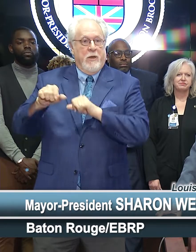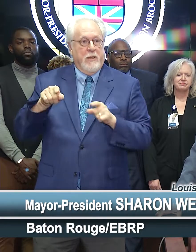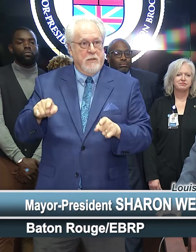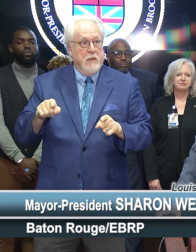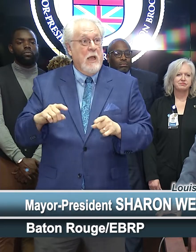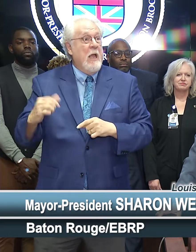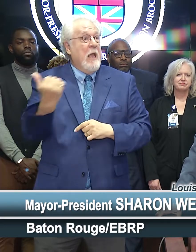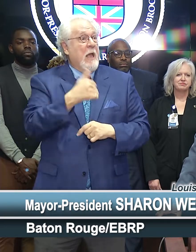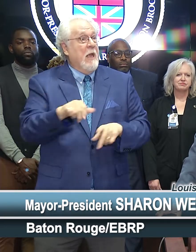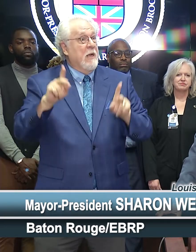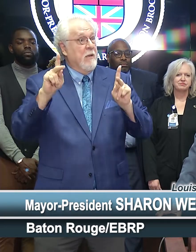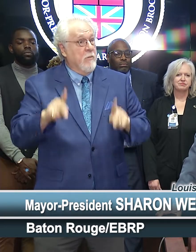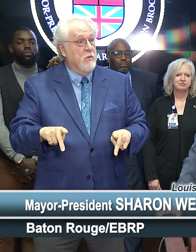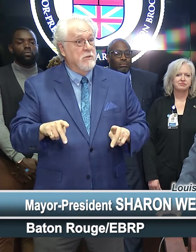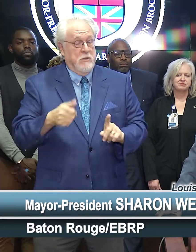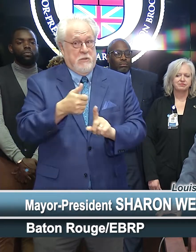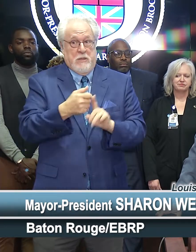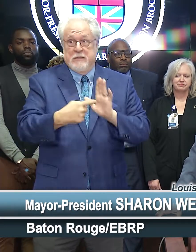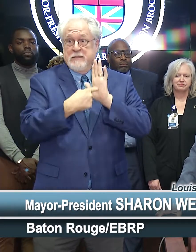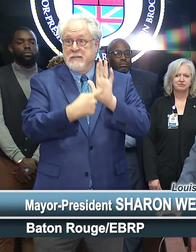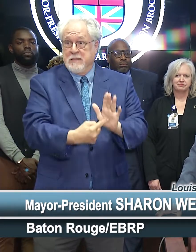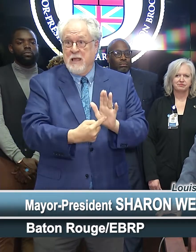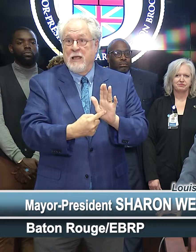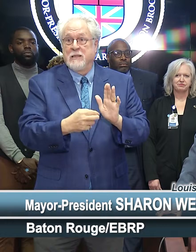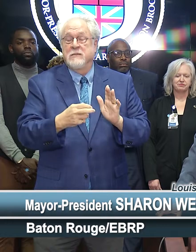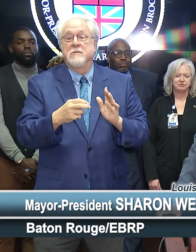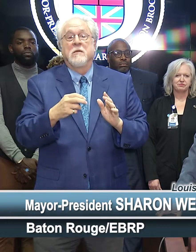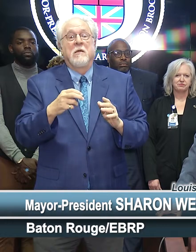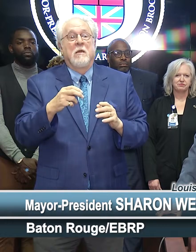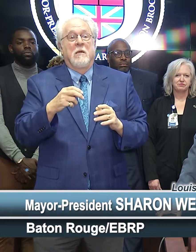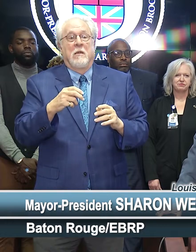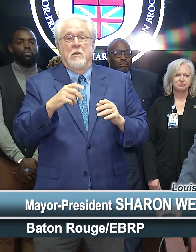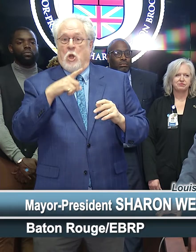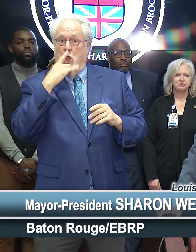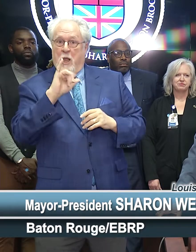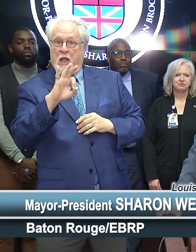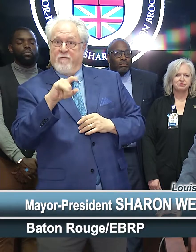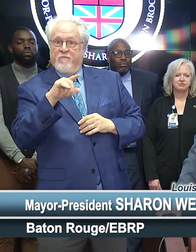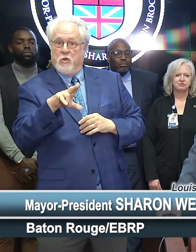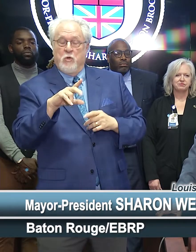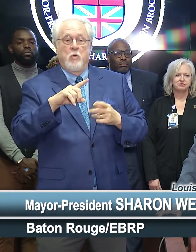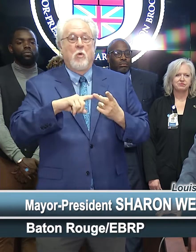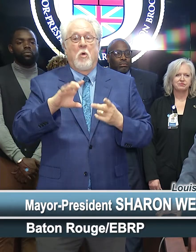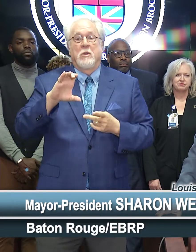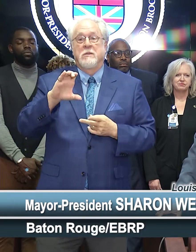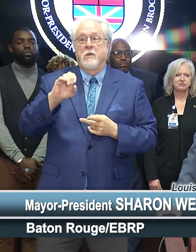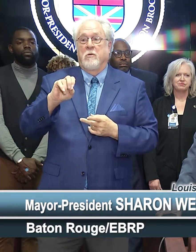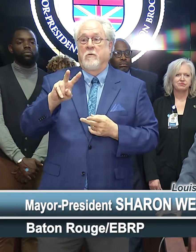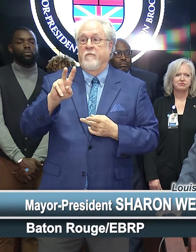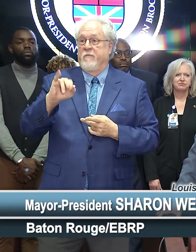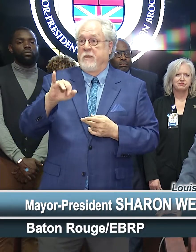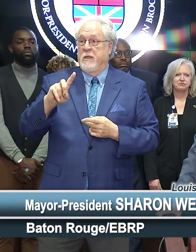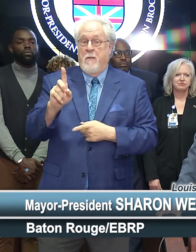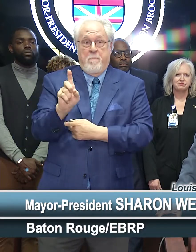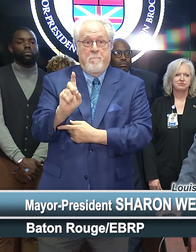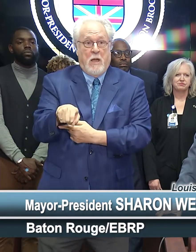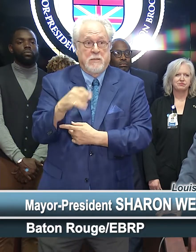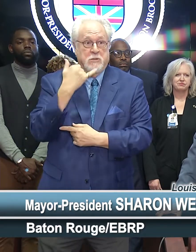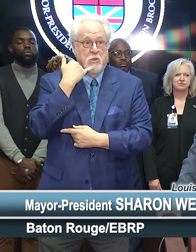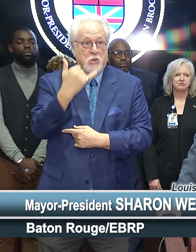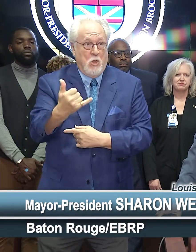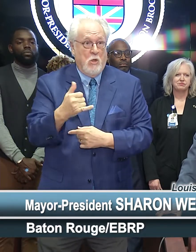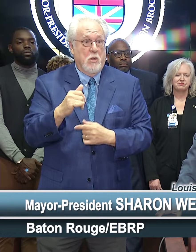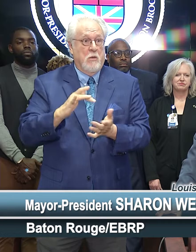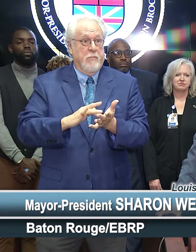Any individual with signs or symptoms of the flu or coronavirus must call